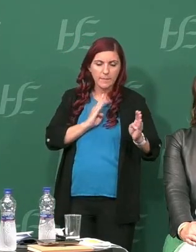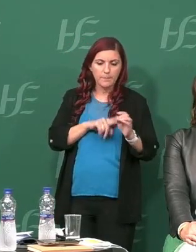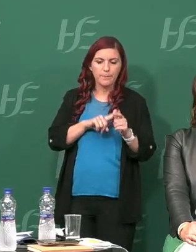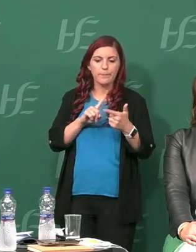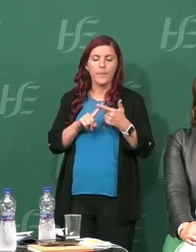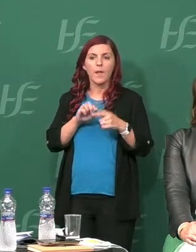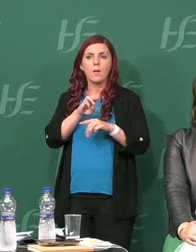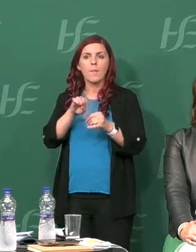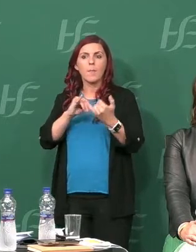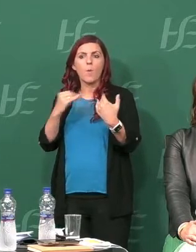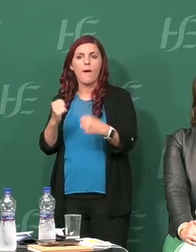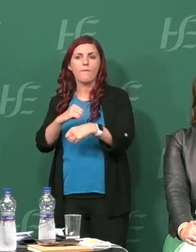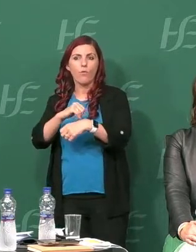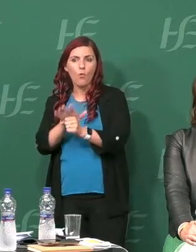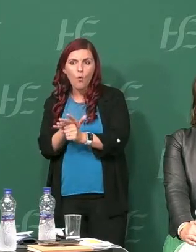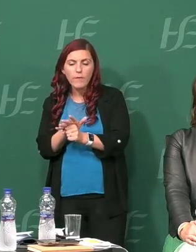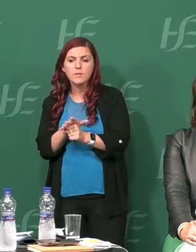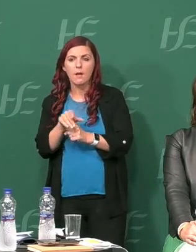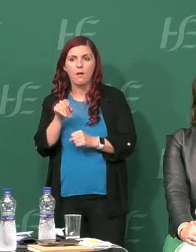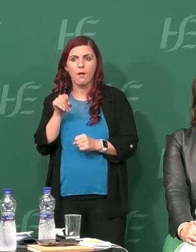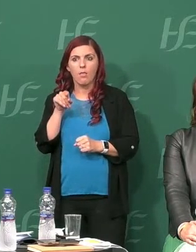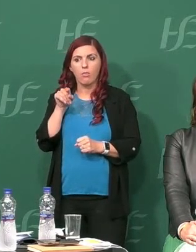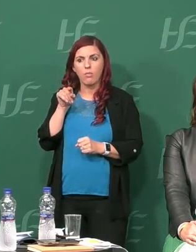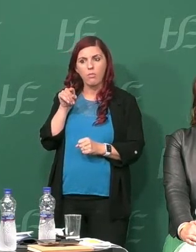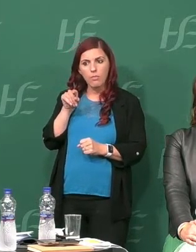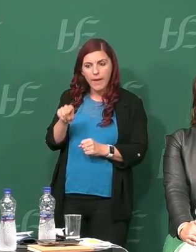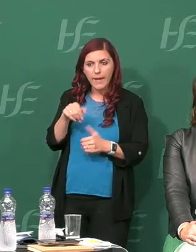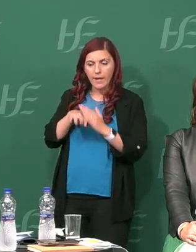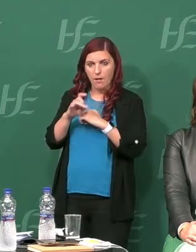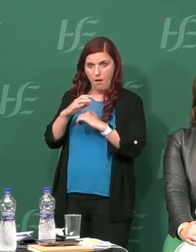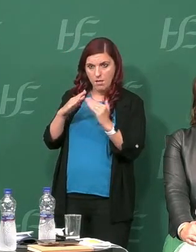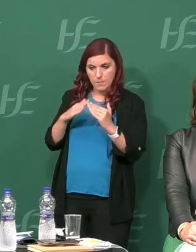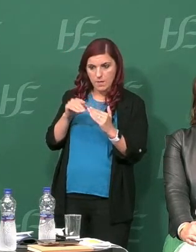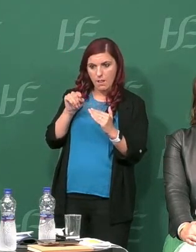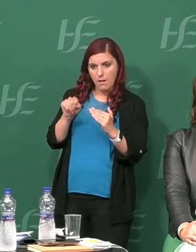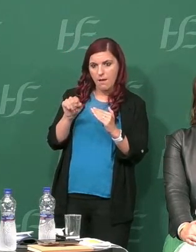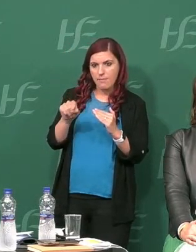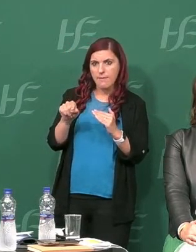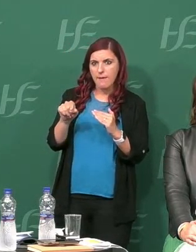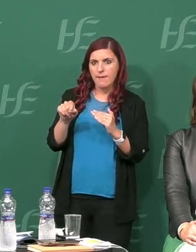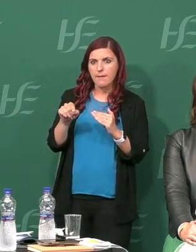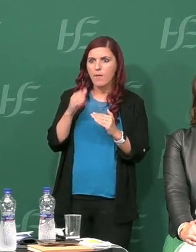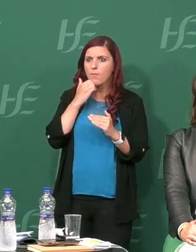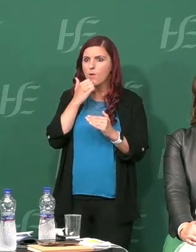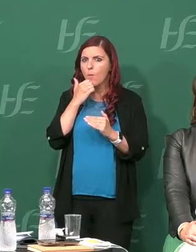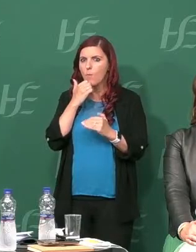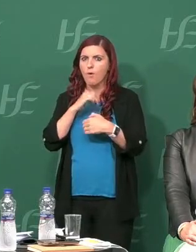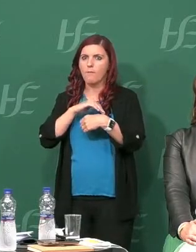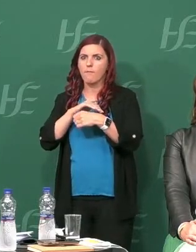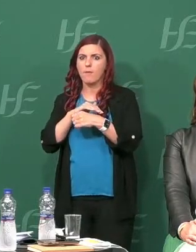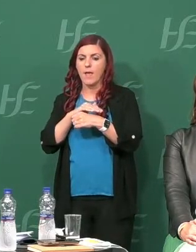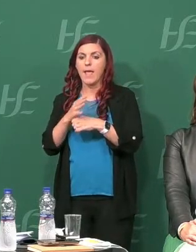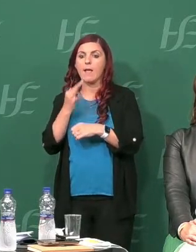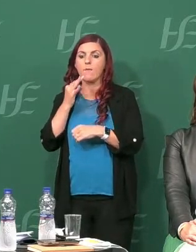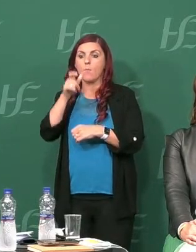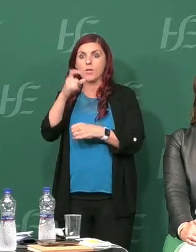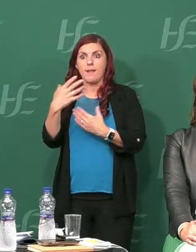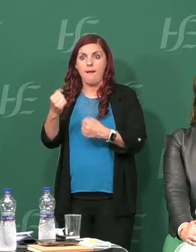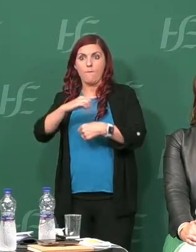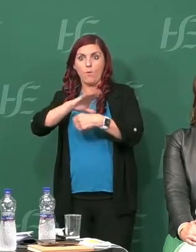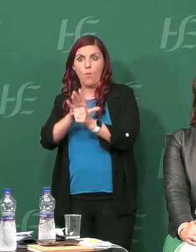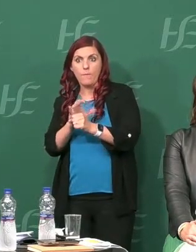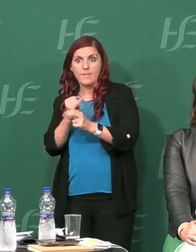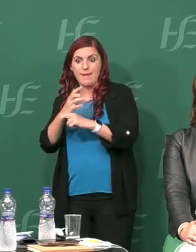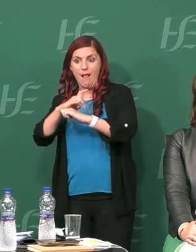patients do have, not the patient's fault themselves, but numbers of COVID patients have a disproportionate impact on our hospital system,